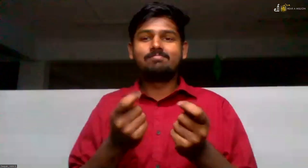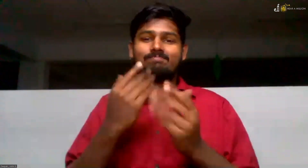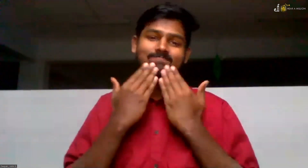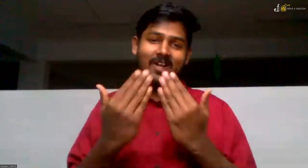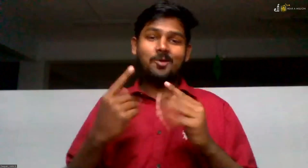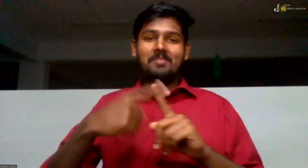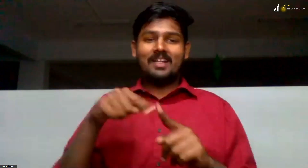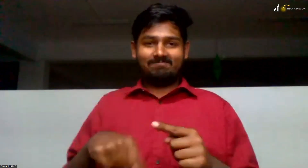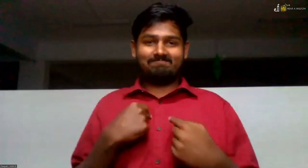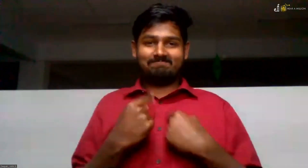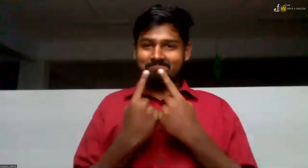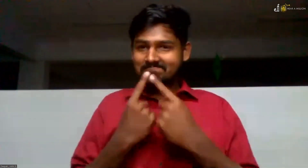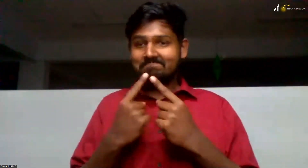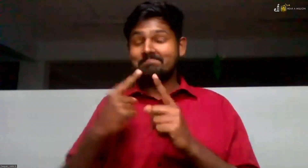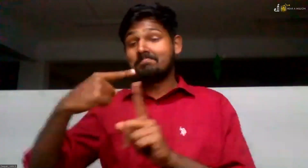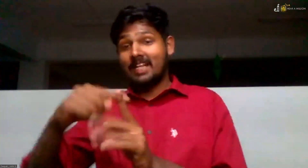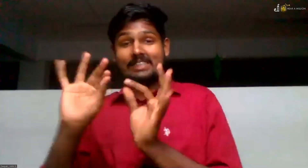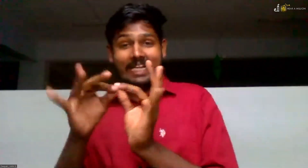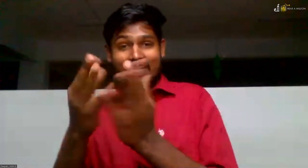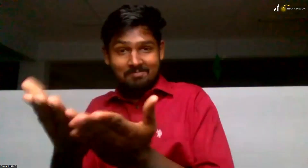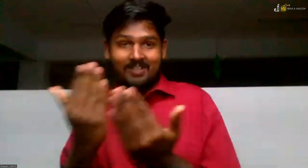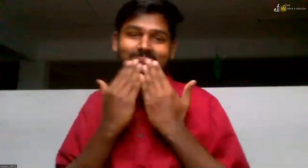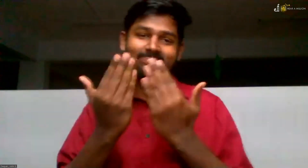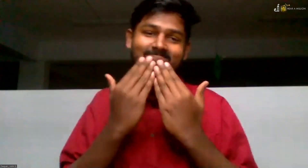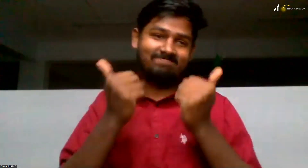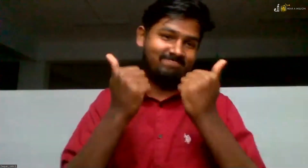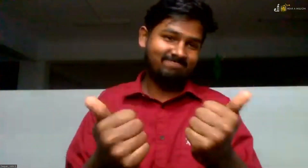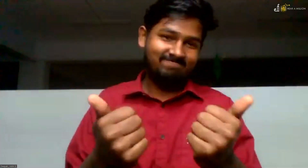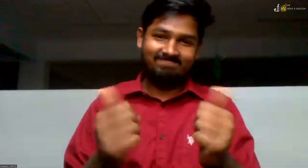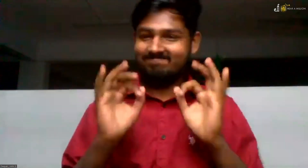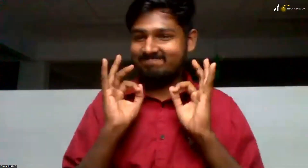who were handling the Zoom and recording the session. Also the interpreters, thank you